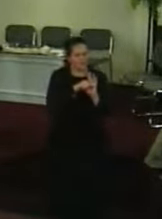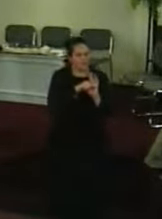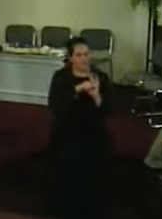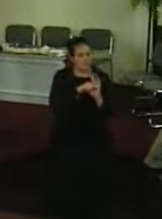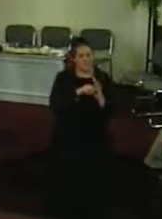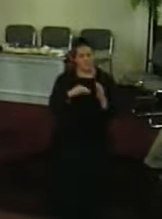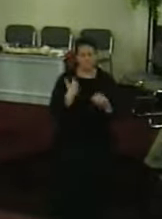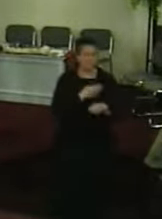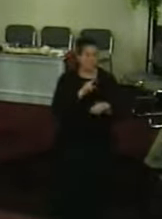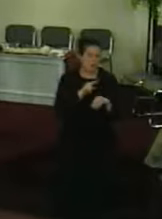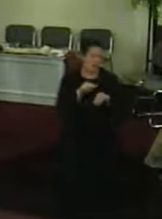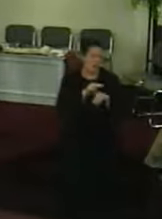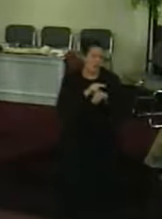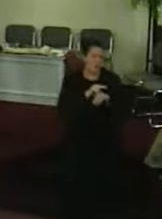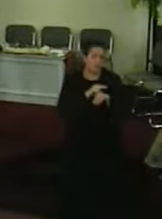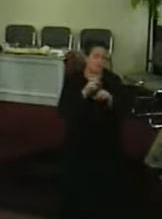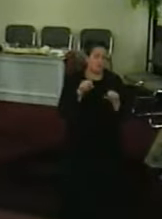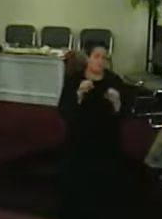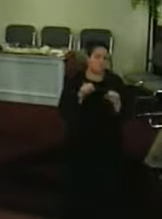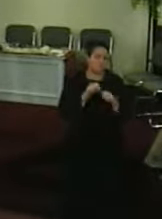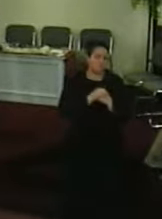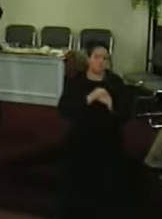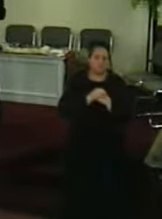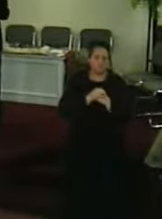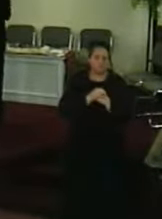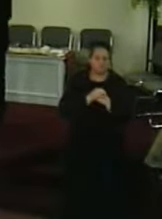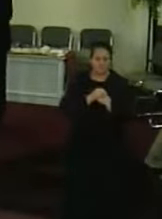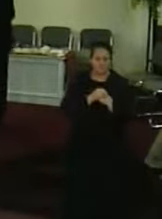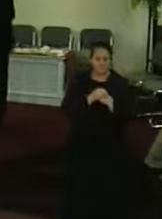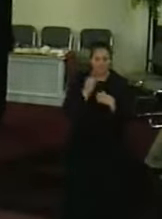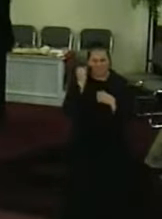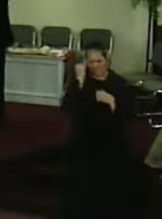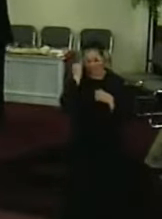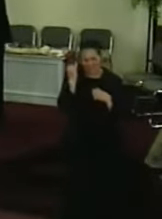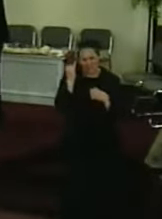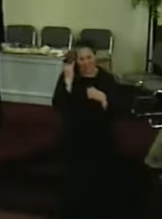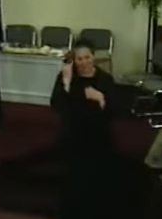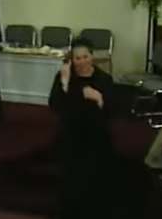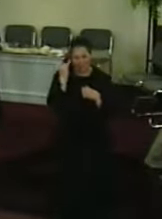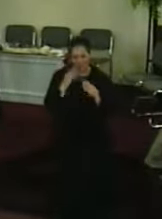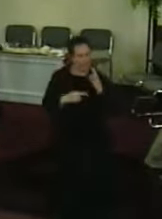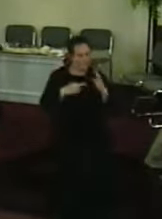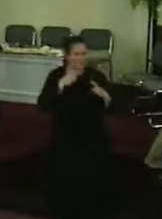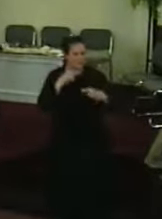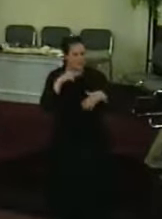nature. You know, this idea of rejoicing in the Lord and